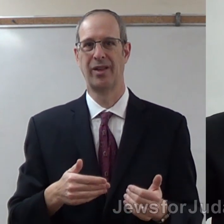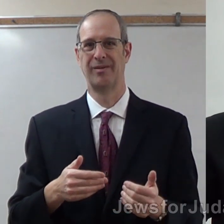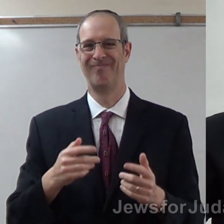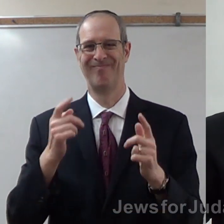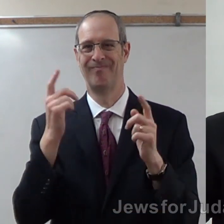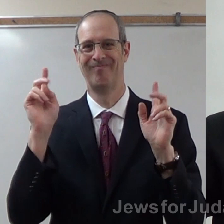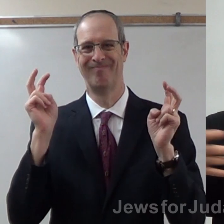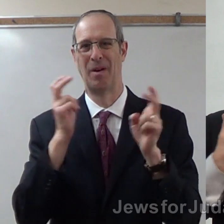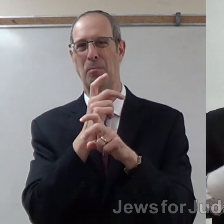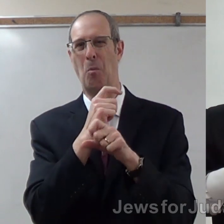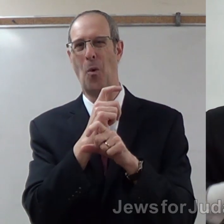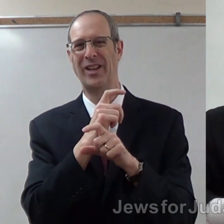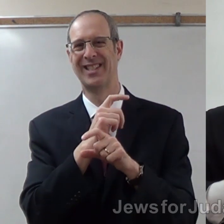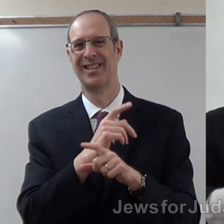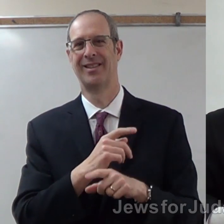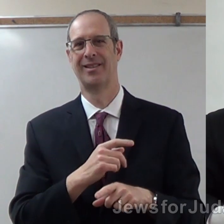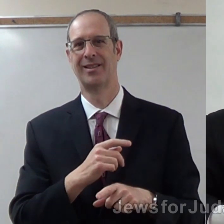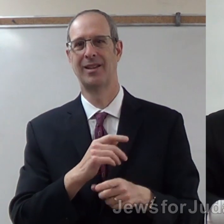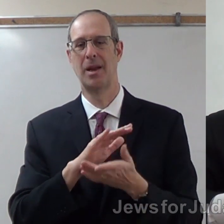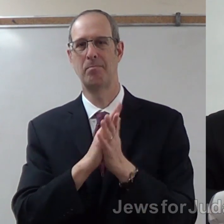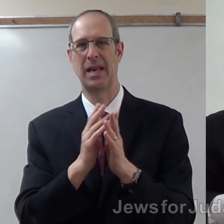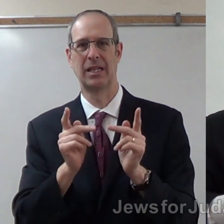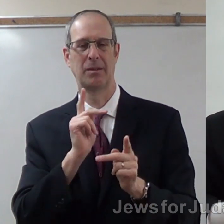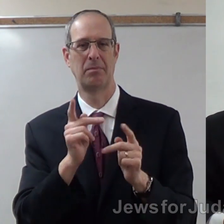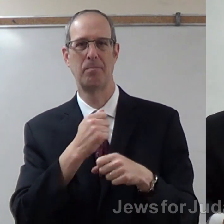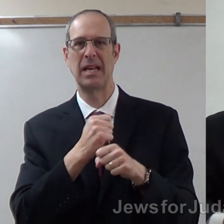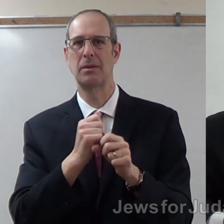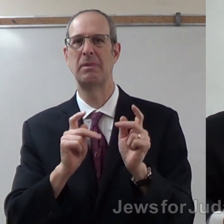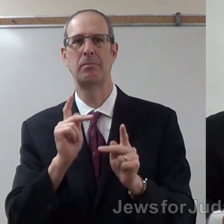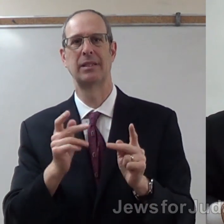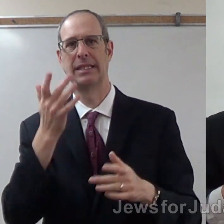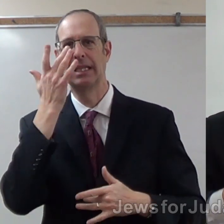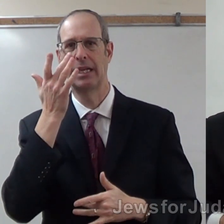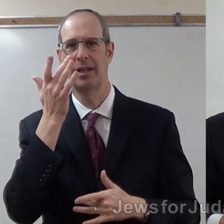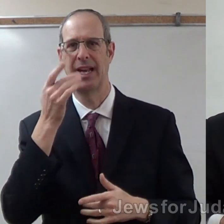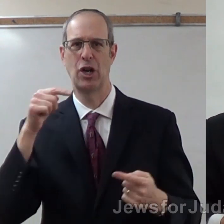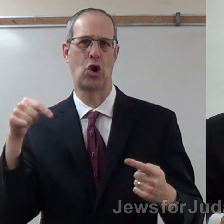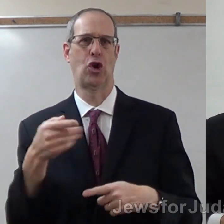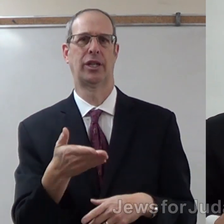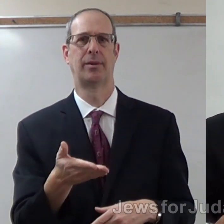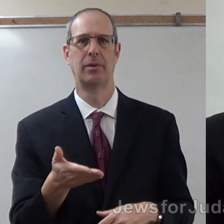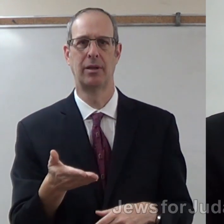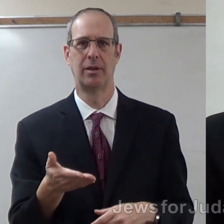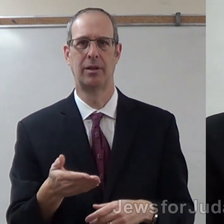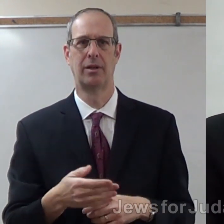poison, it makes people sick. It hurts them.